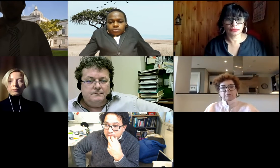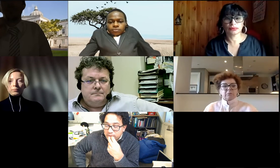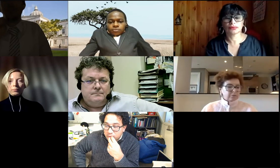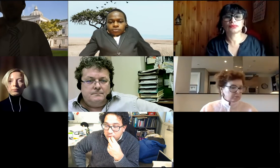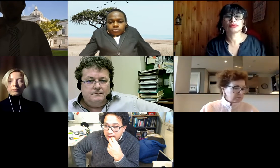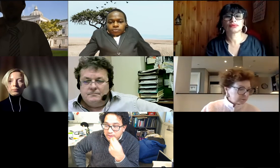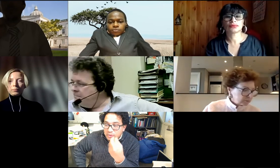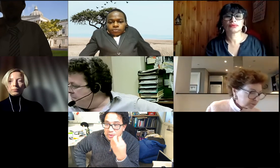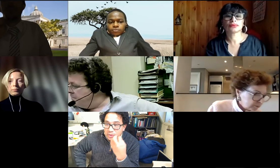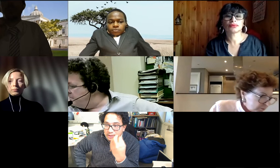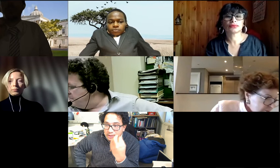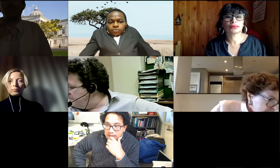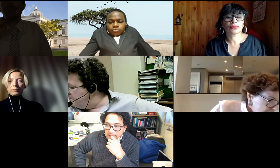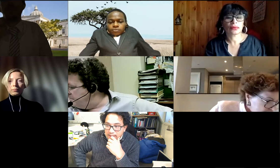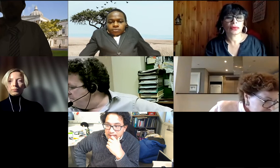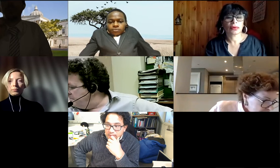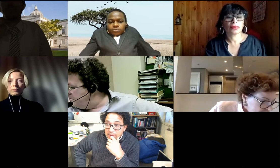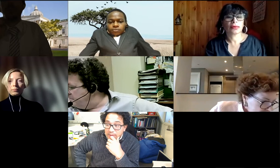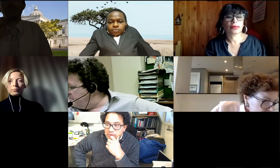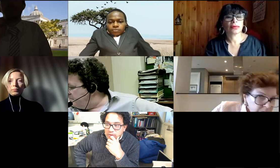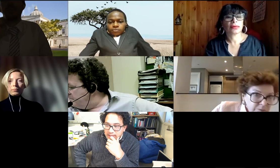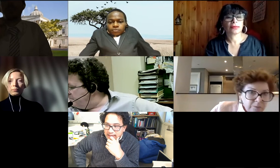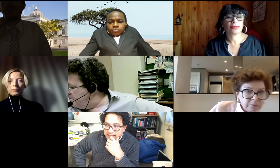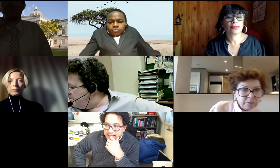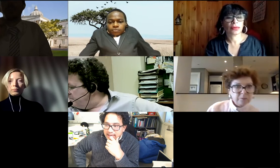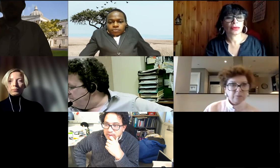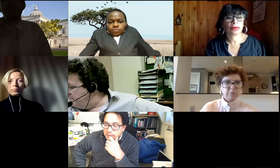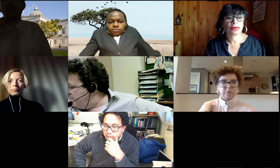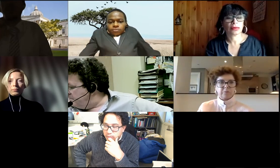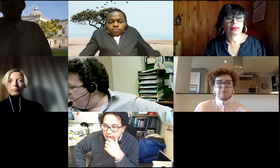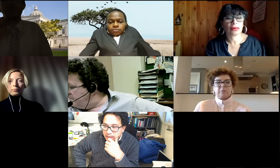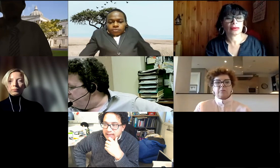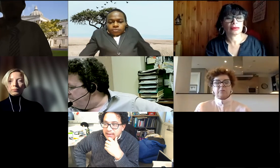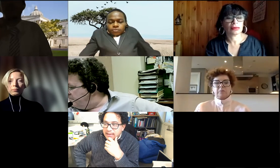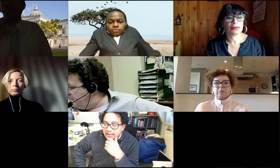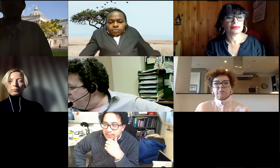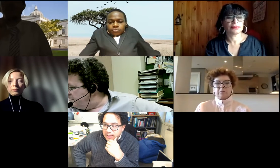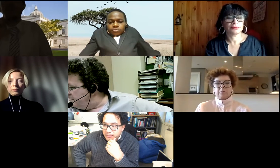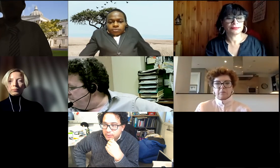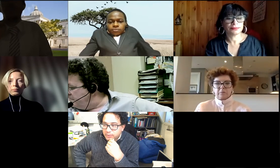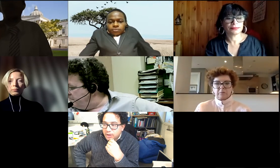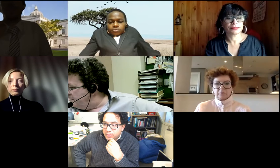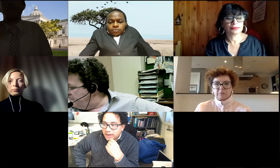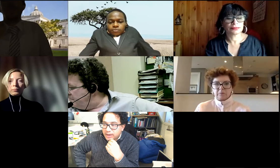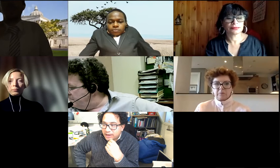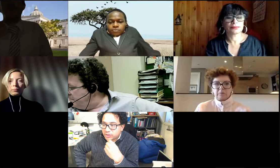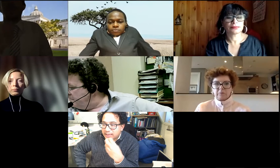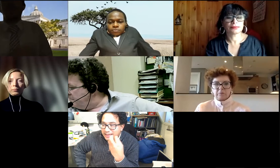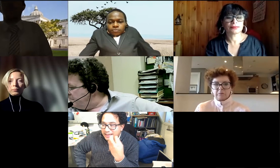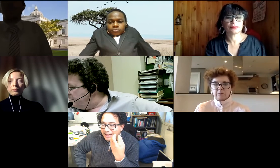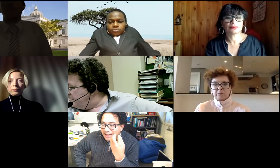we require to do to unlock what we can do with AI is to bring the people who are